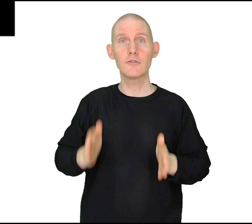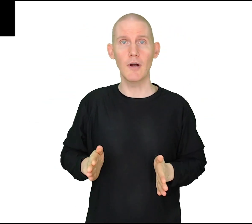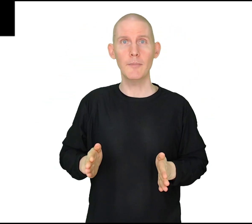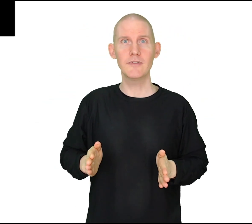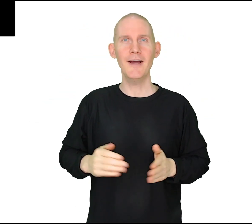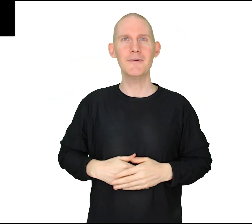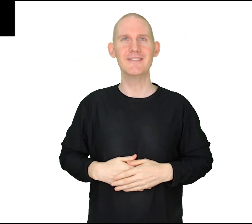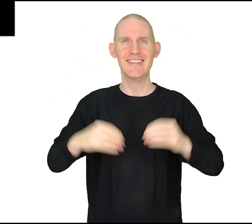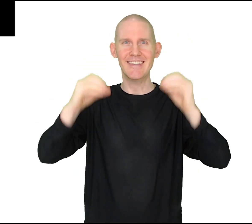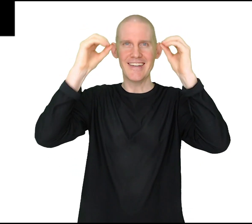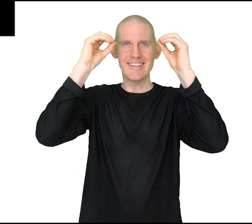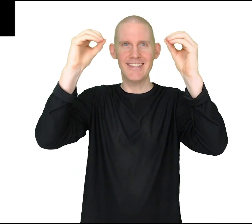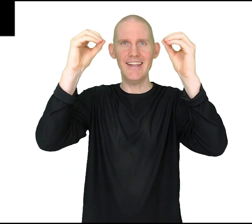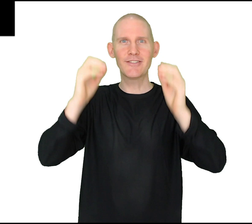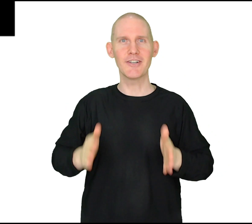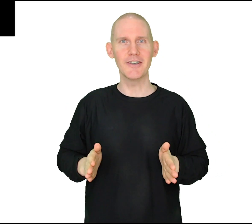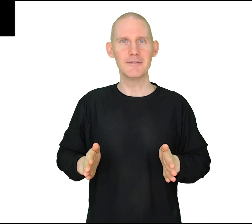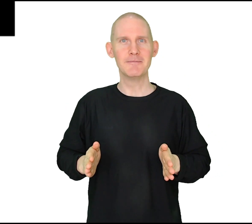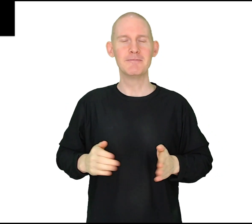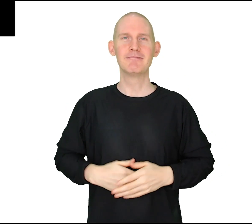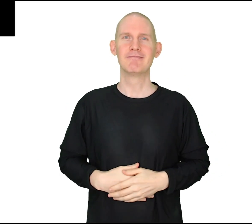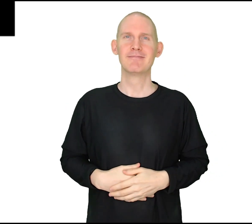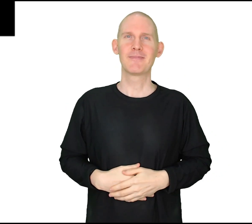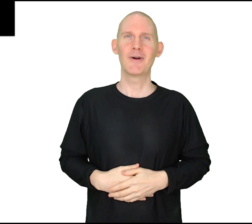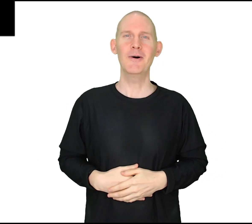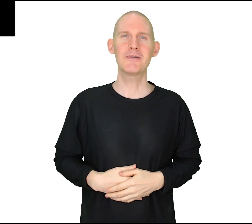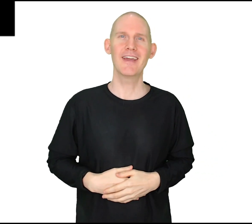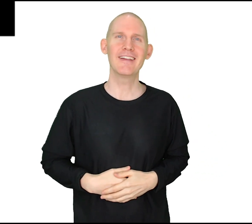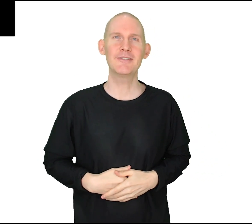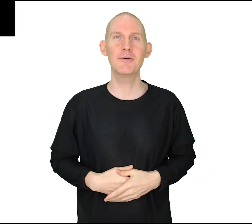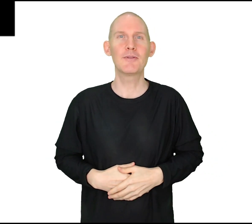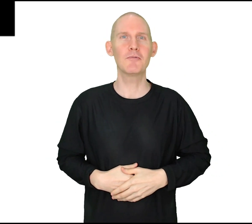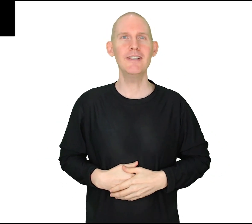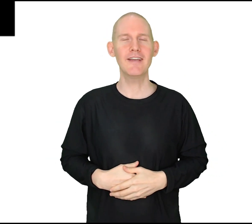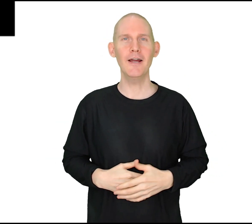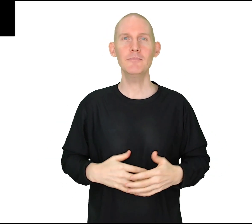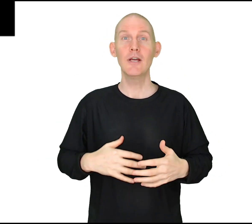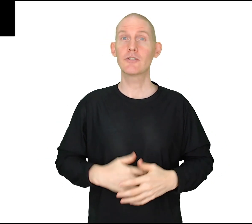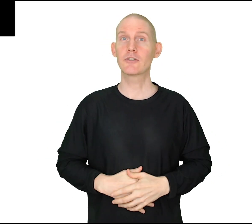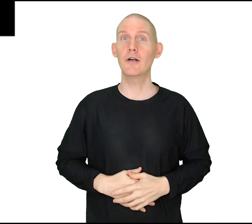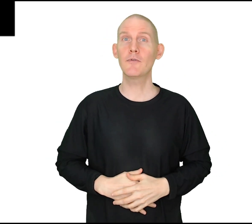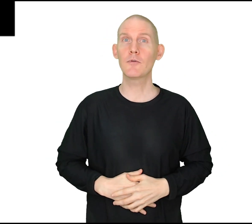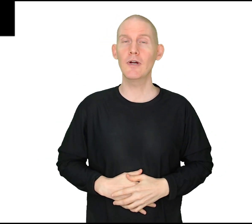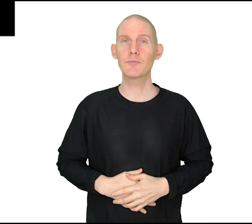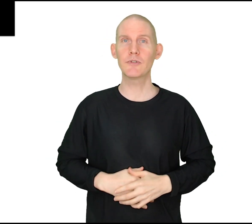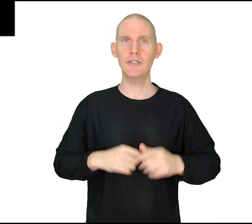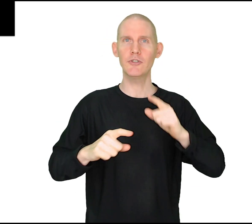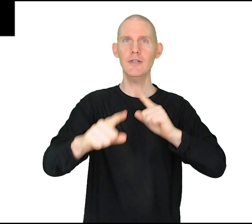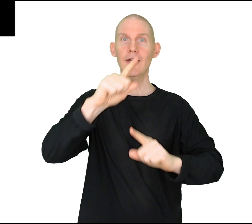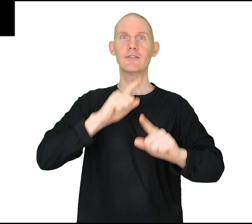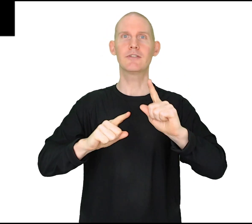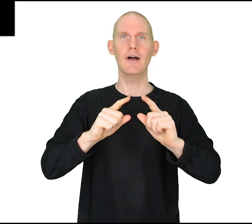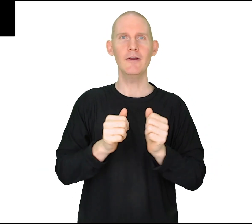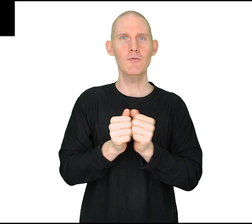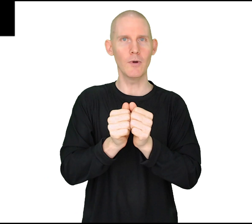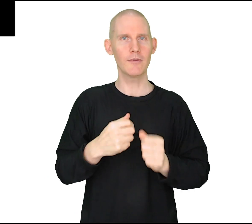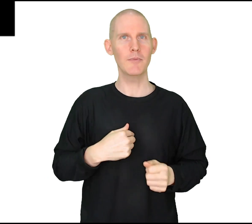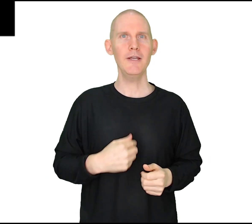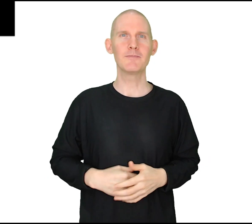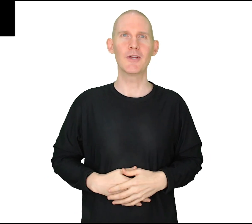drop down. Teacher. Okay, let's do it 3 times, starting from the rest position. Sign with me. Here we